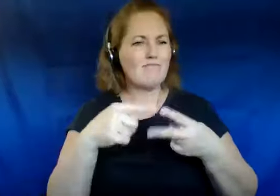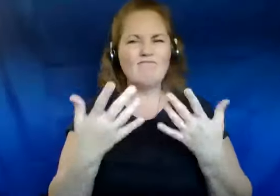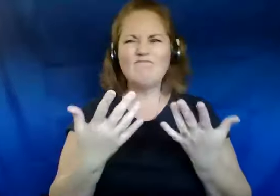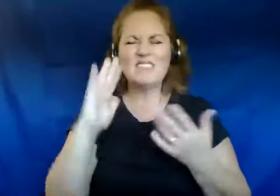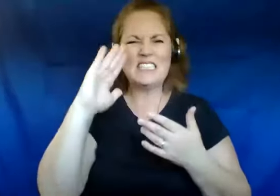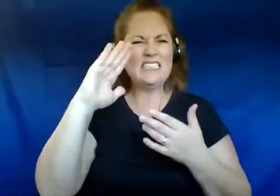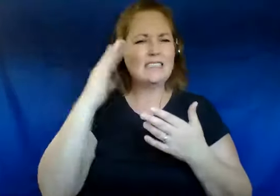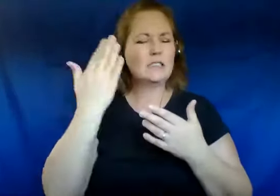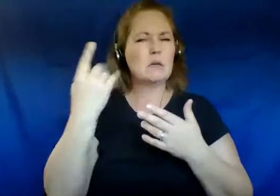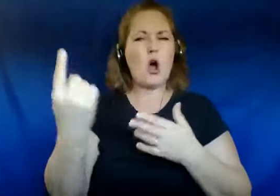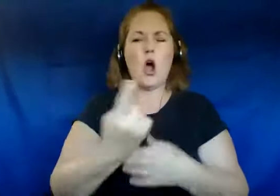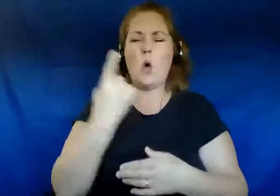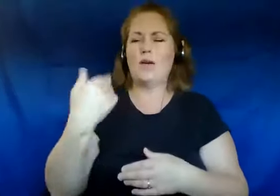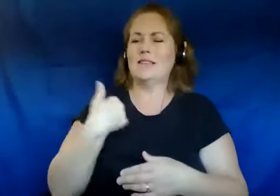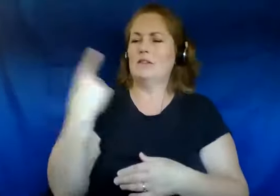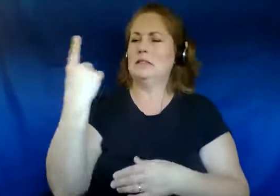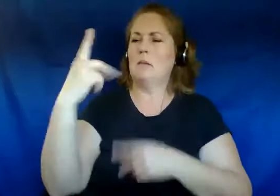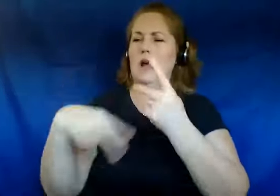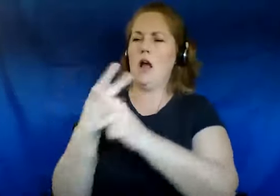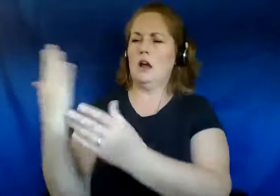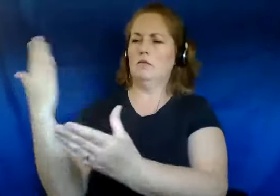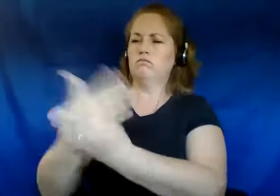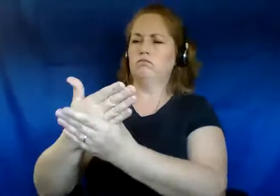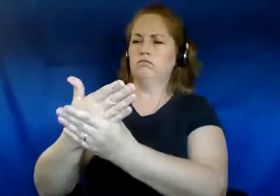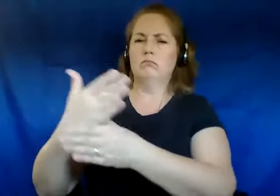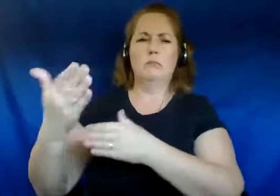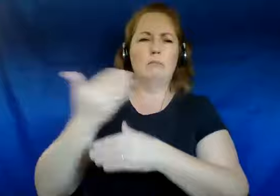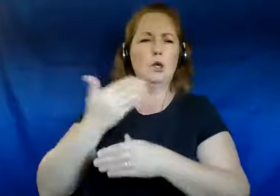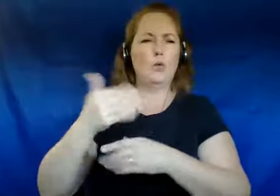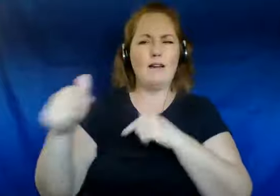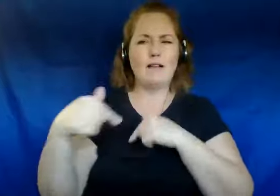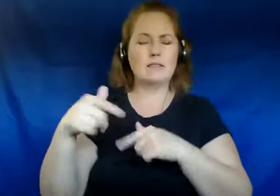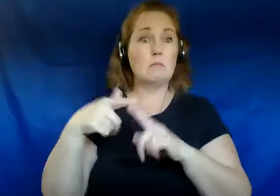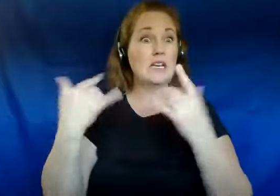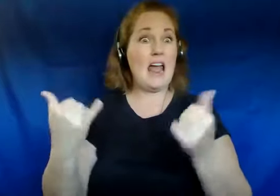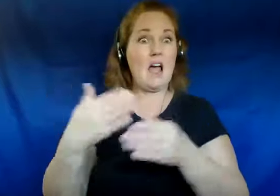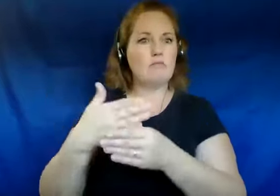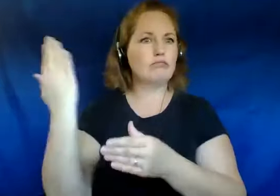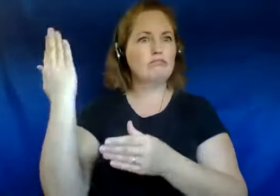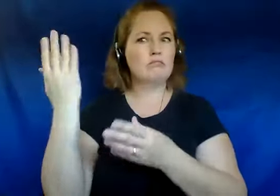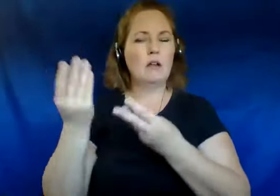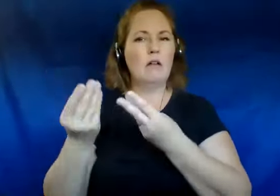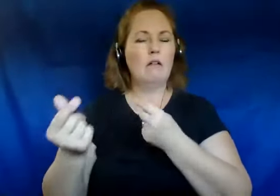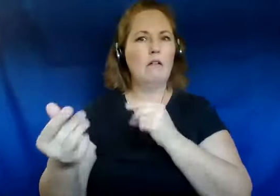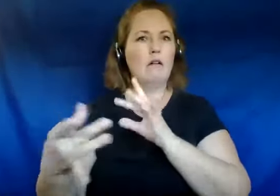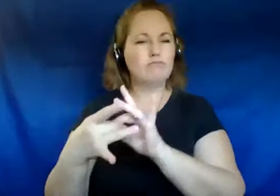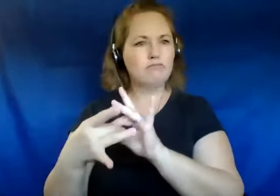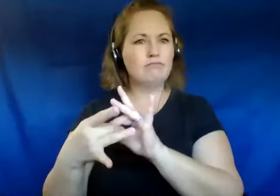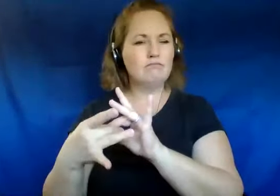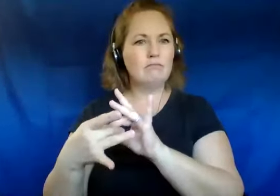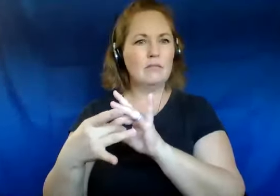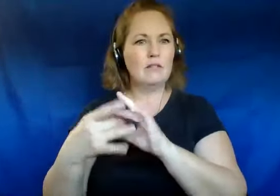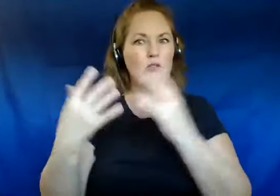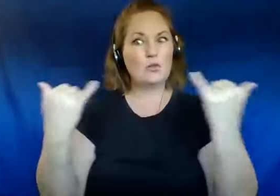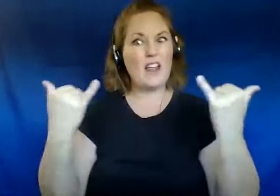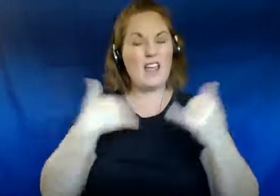was always this wedge between us. And today that wedge is gone. And today I know that